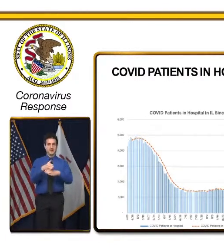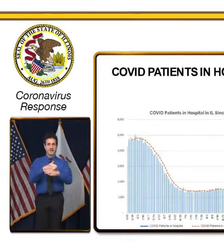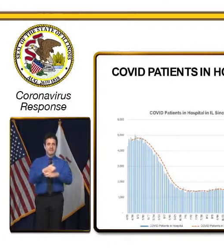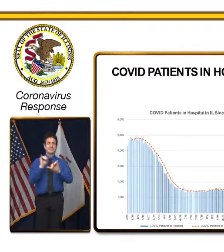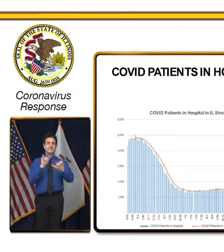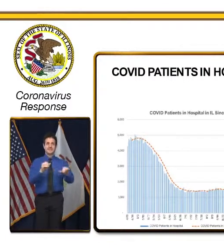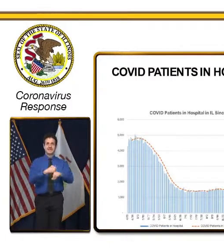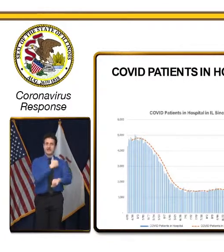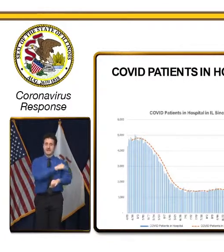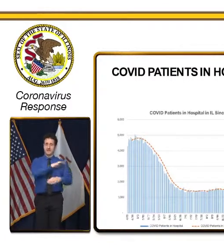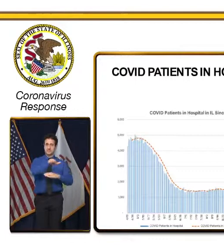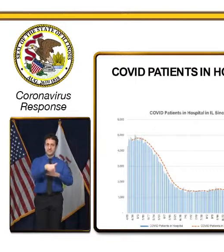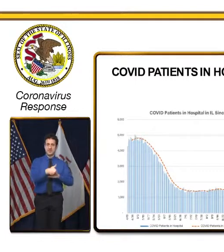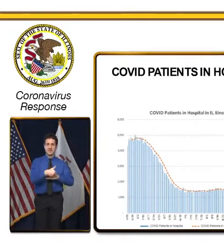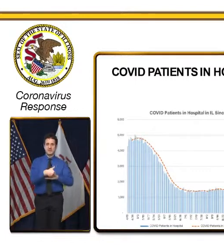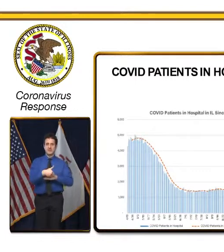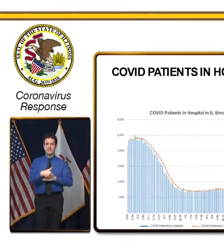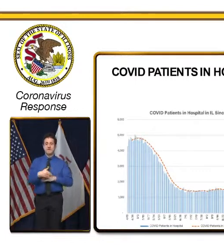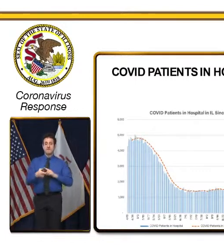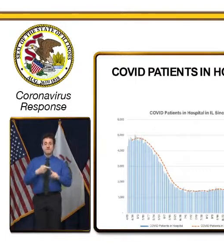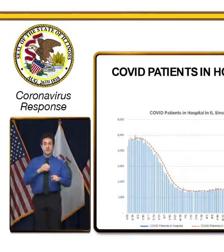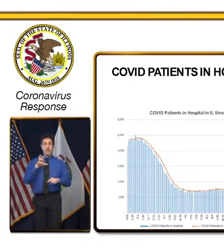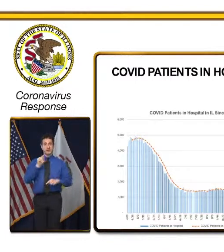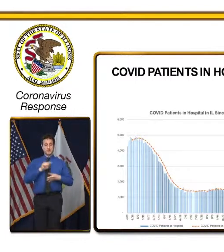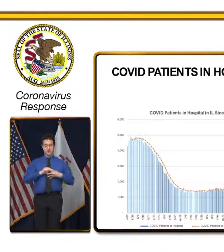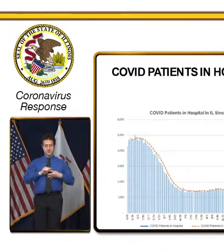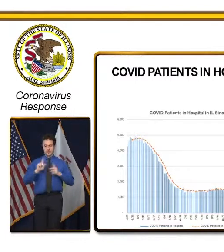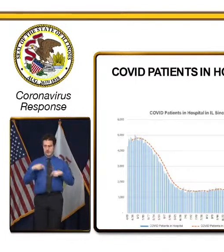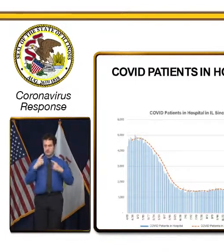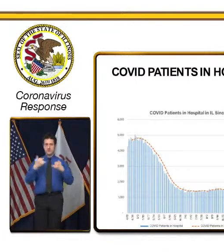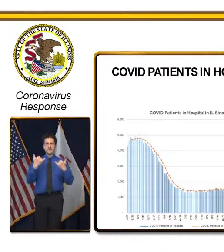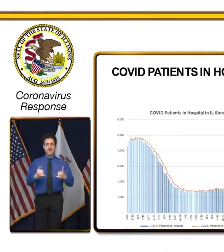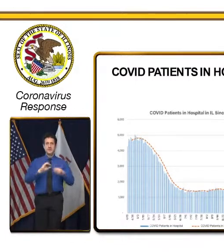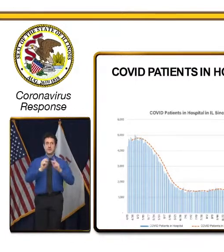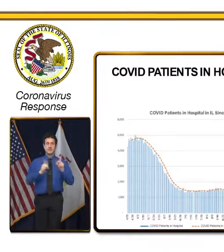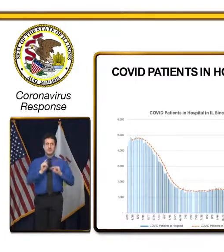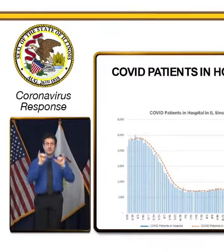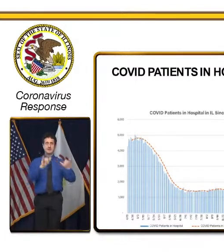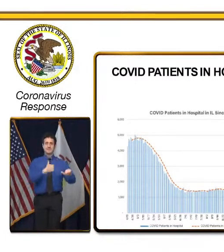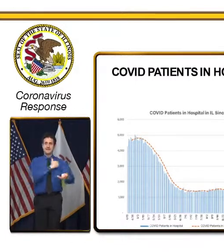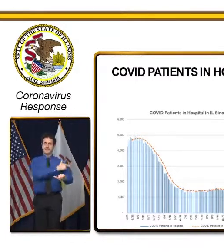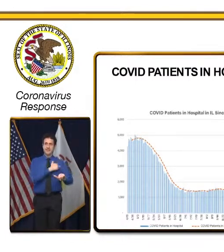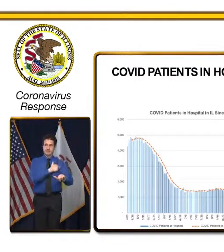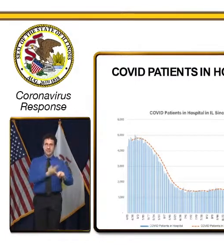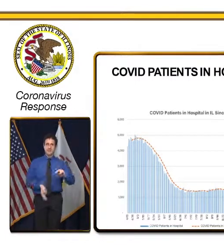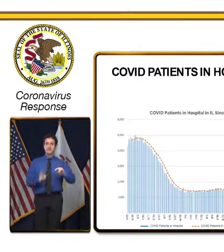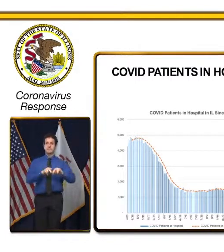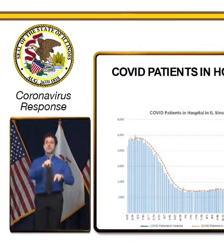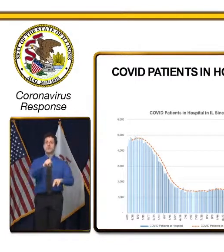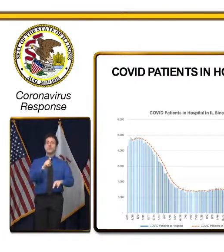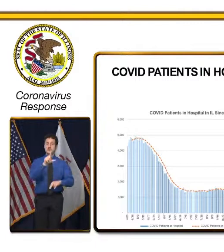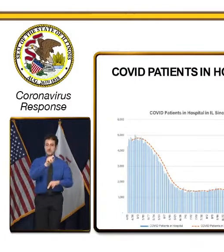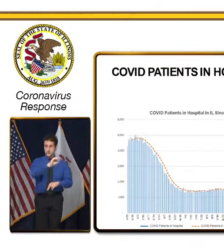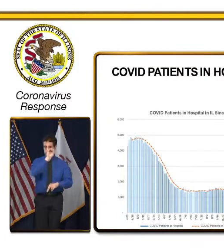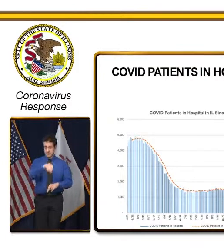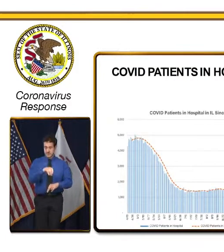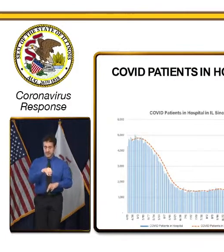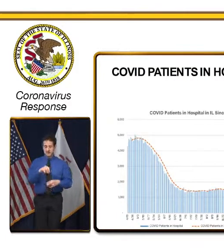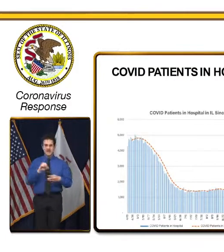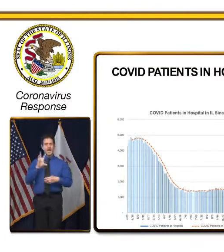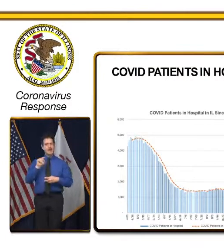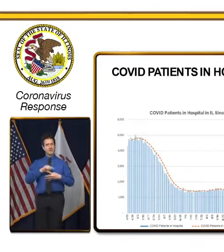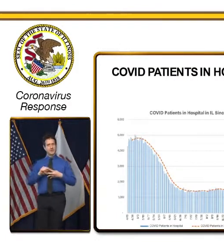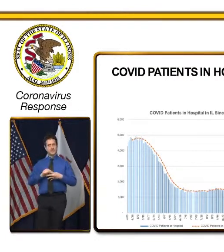up 120% since the beginning of October, when we were averaging just over 1,500 people in the hospital